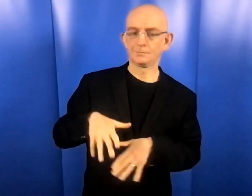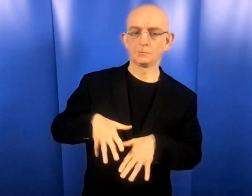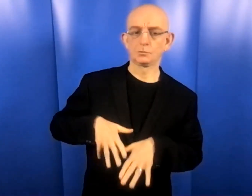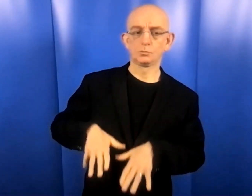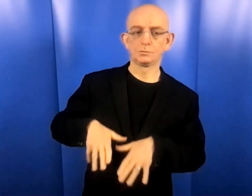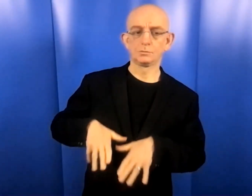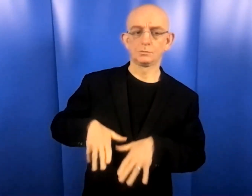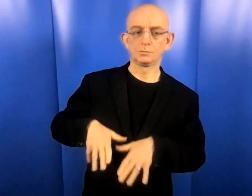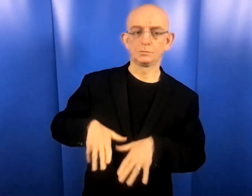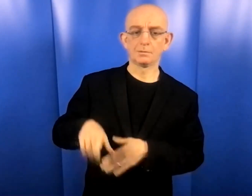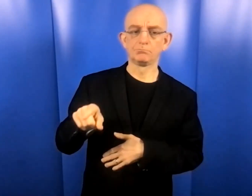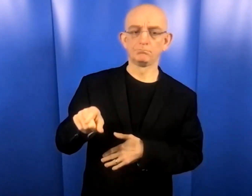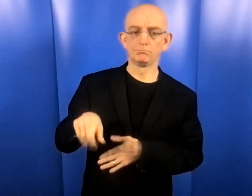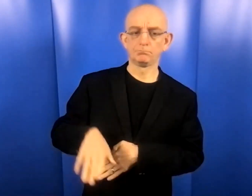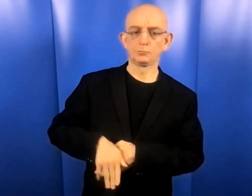of General Education?